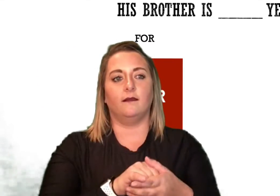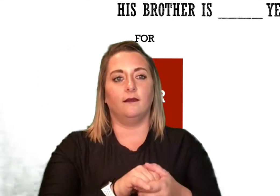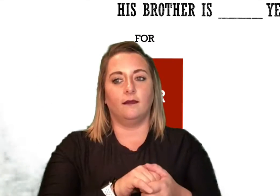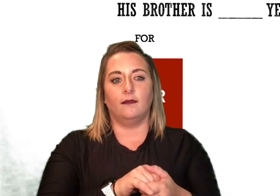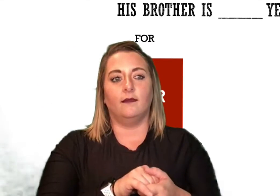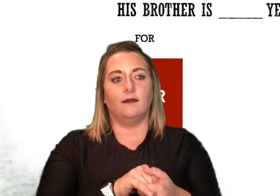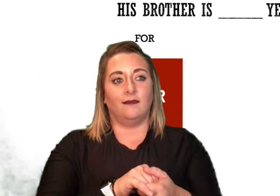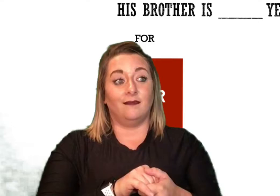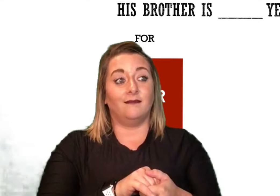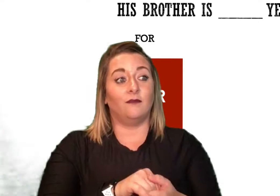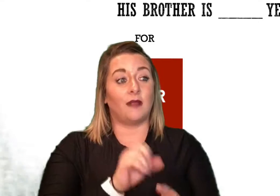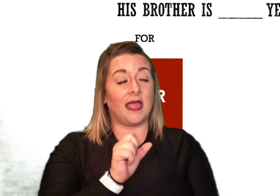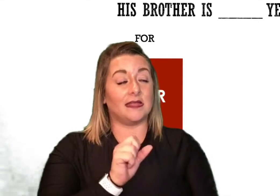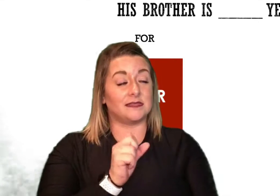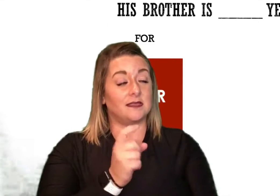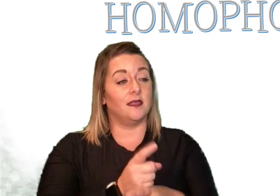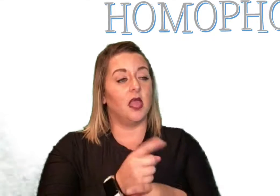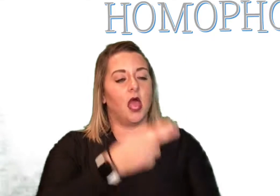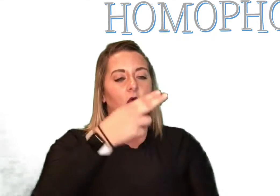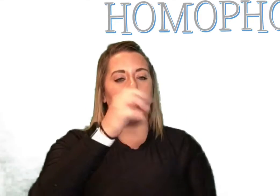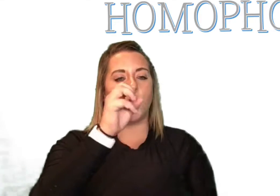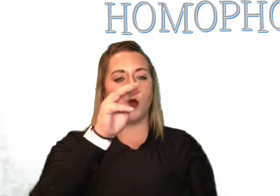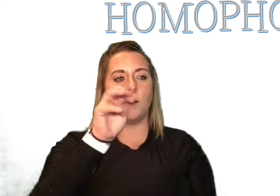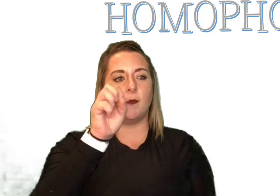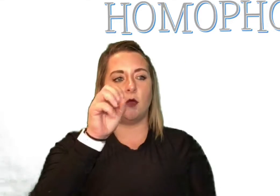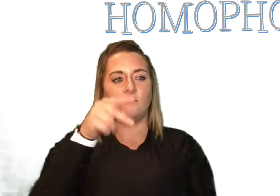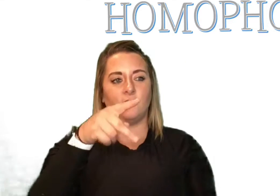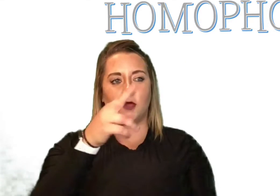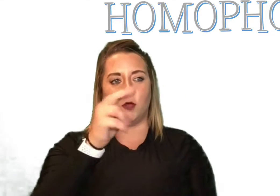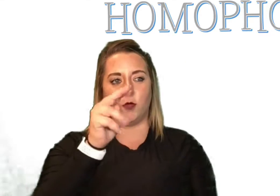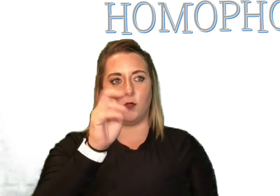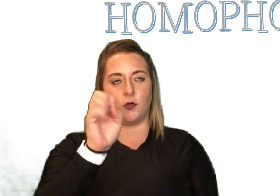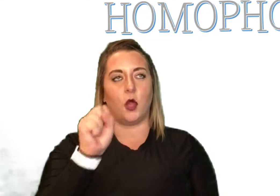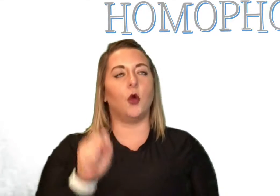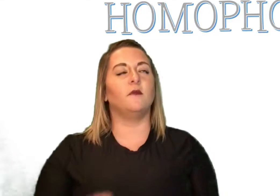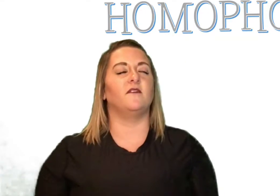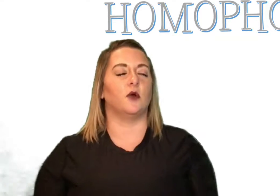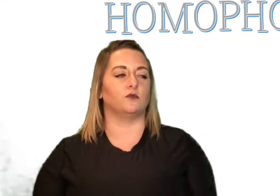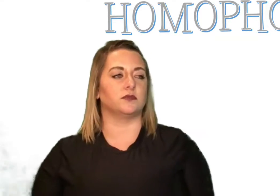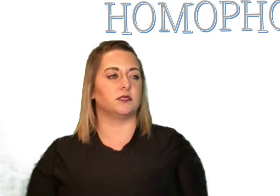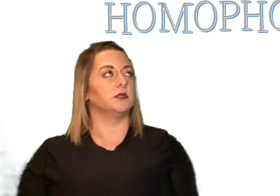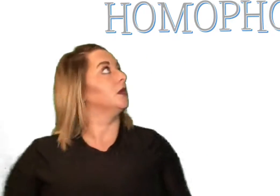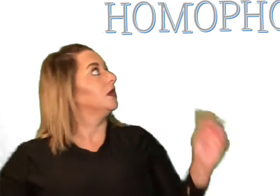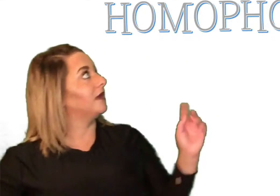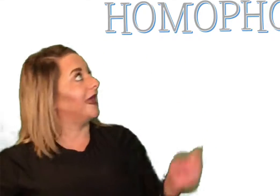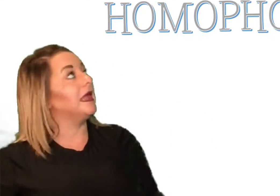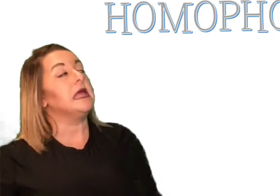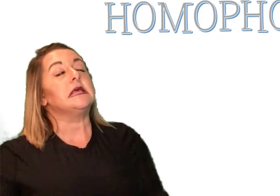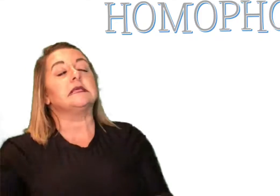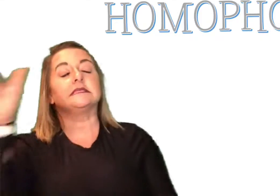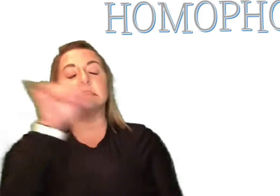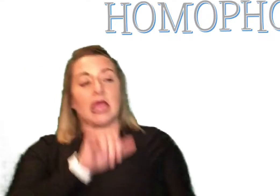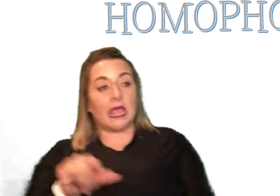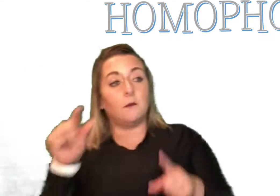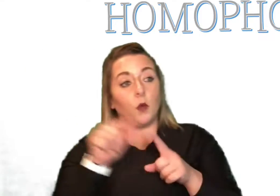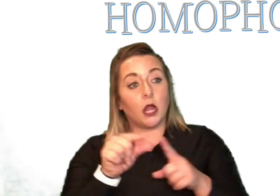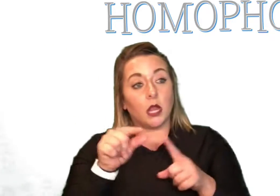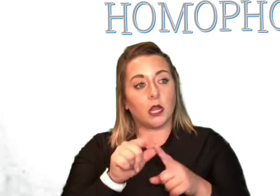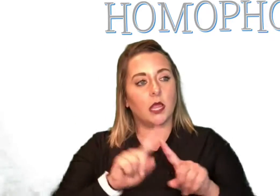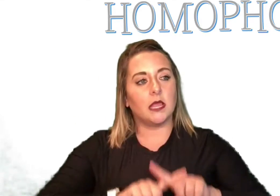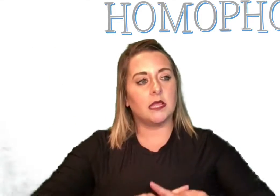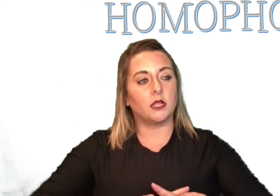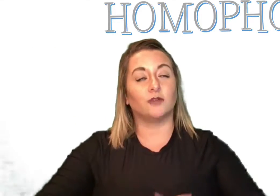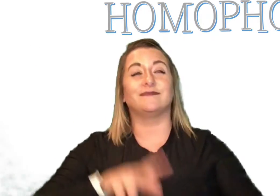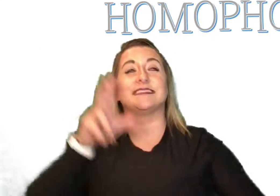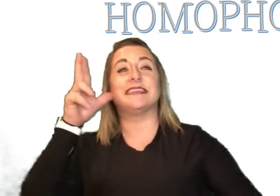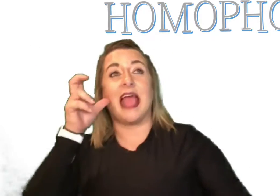that? Right. A homophone. Homophones. Okay? Same